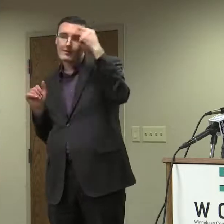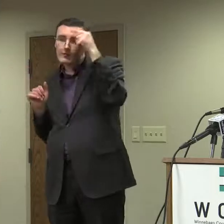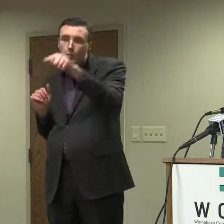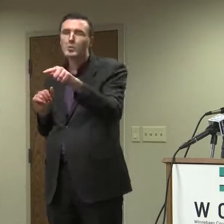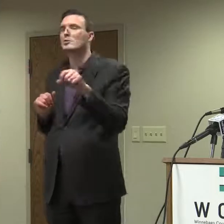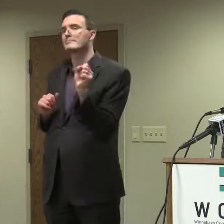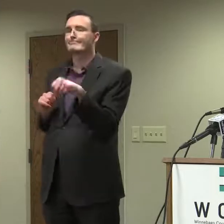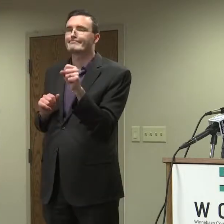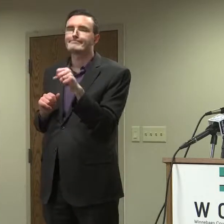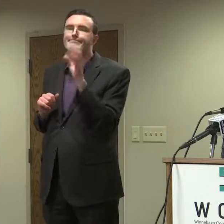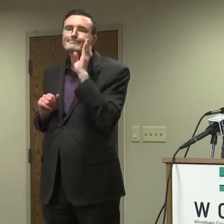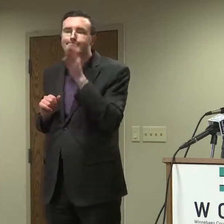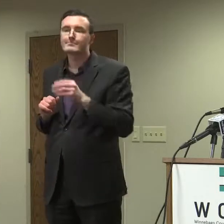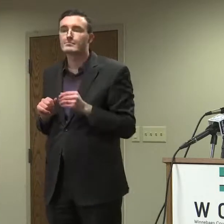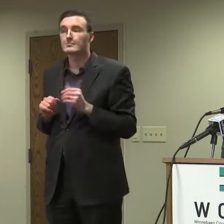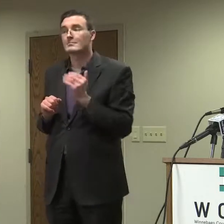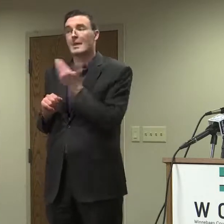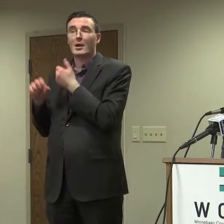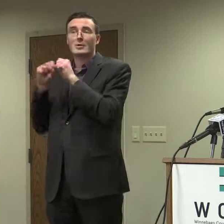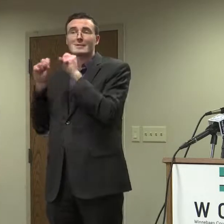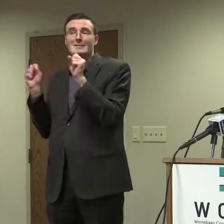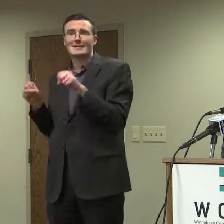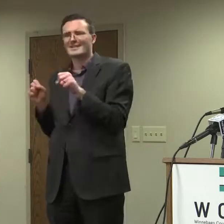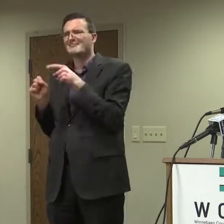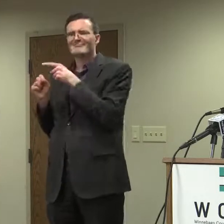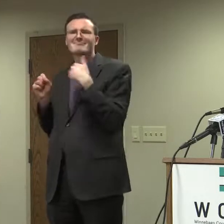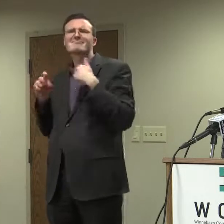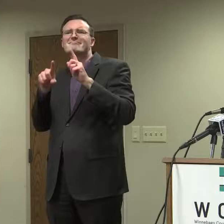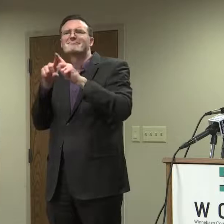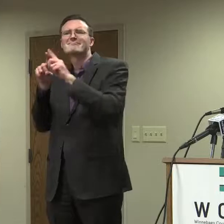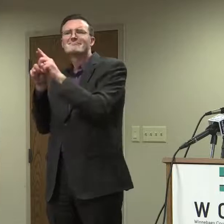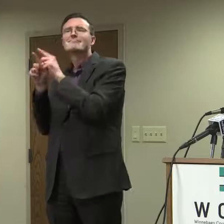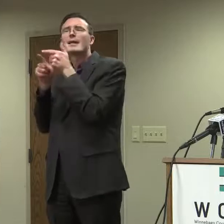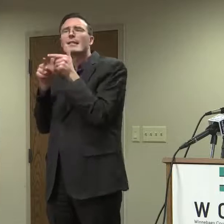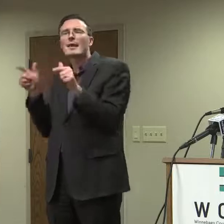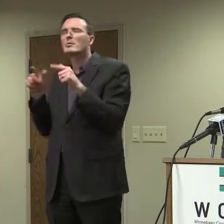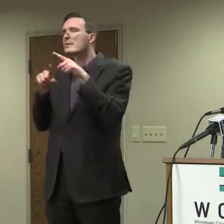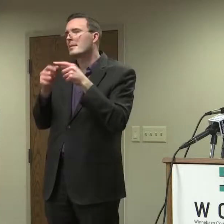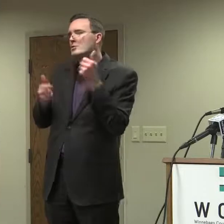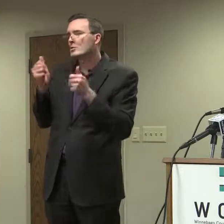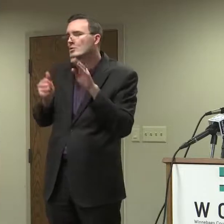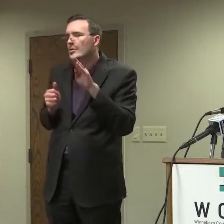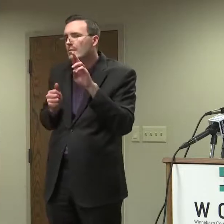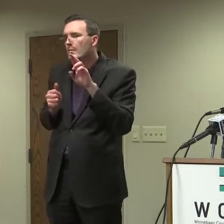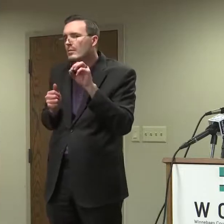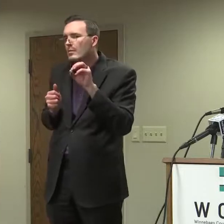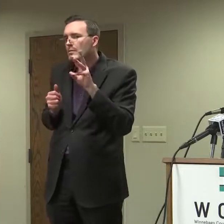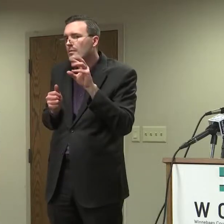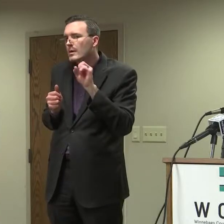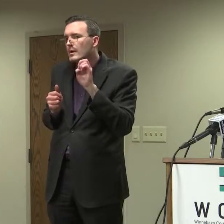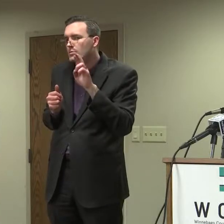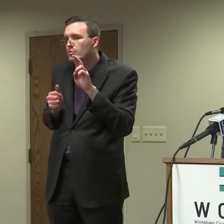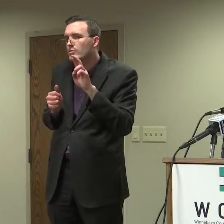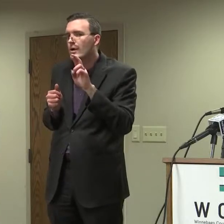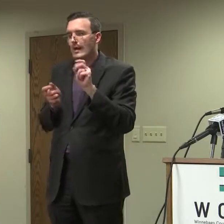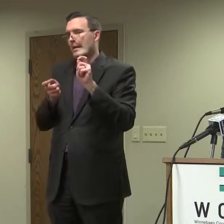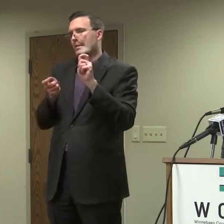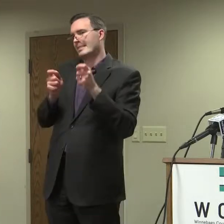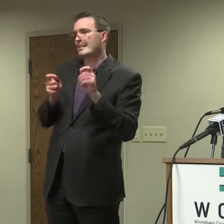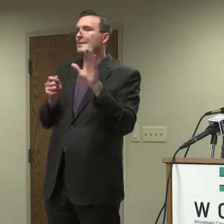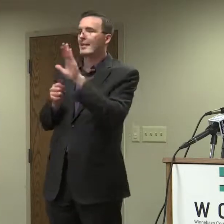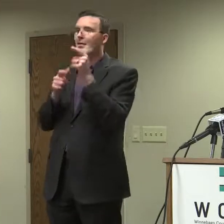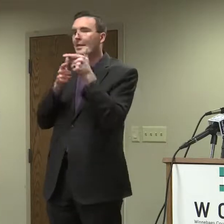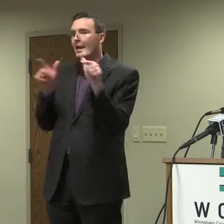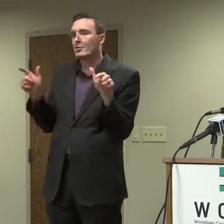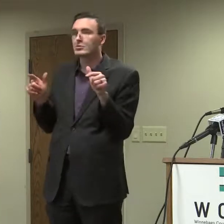that. Our system is capable of multiple languages depending on which browser you choose. You can choose the browser in your language. And I have seen